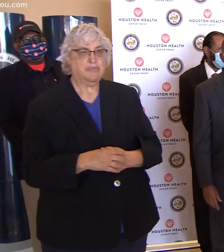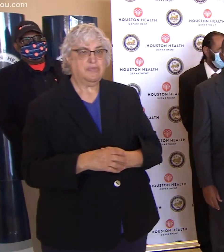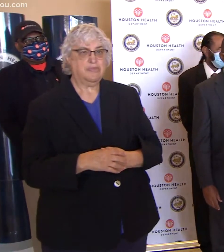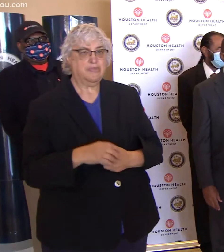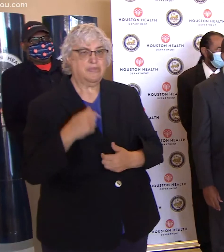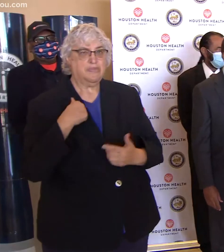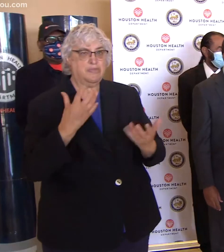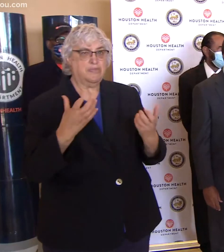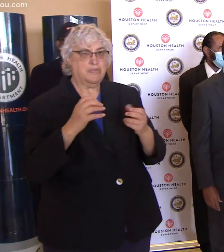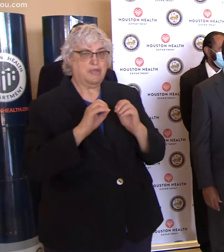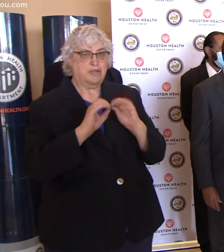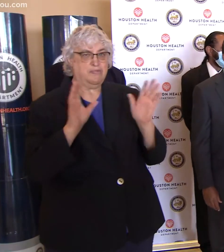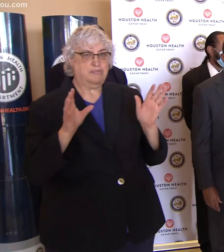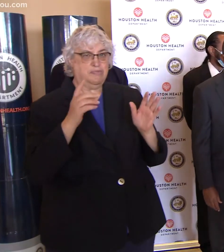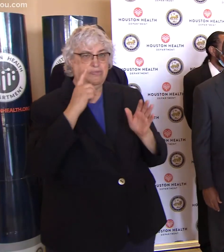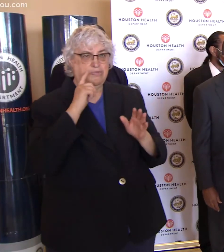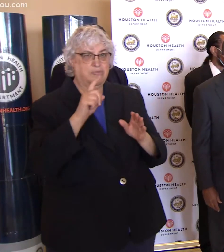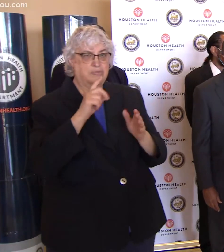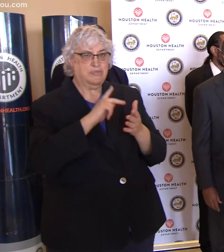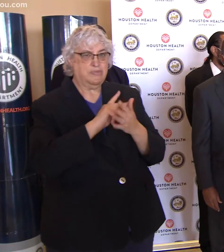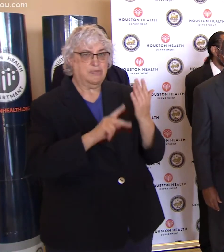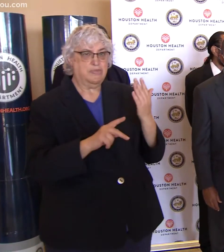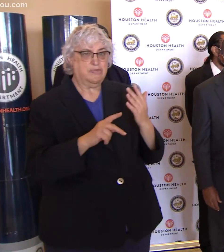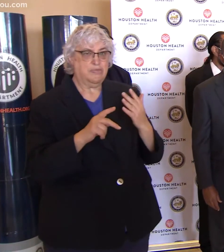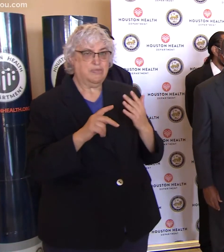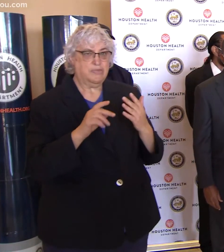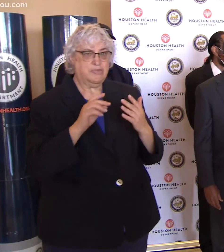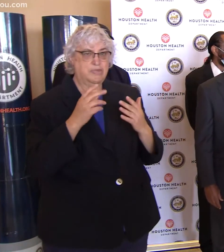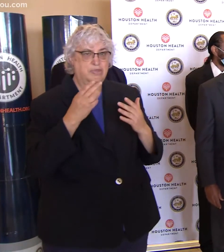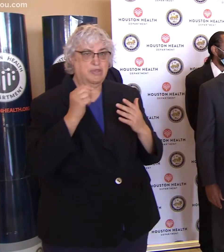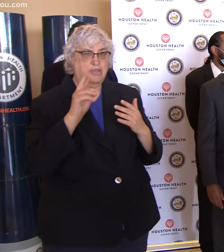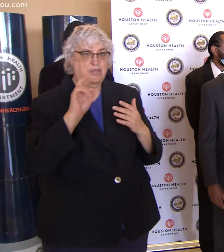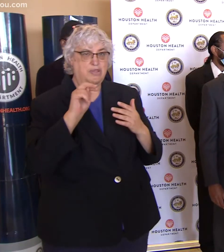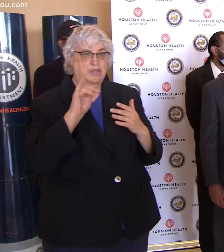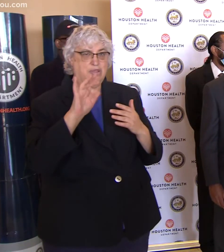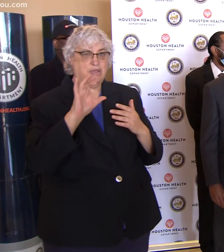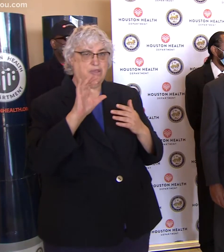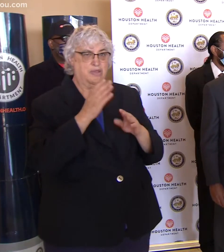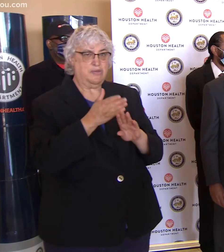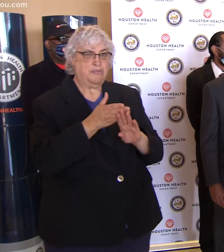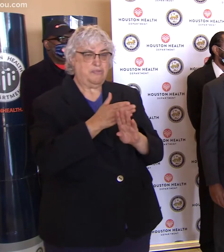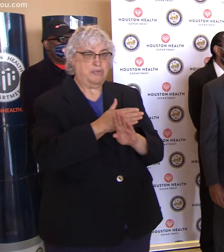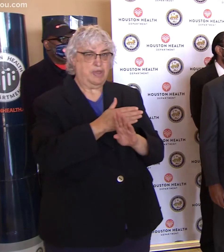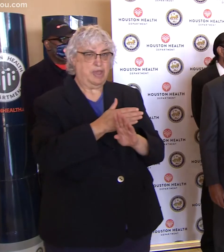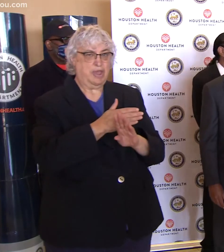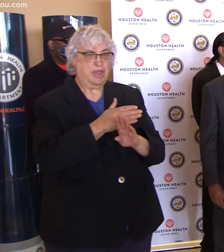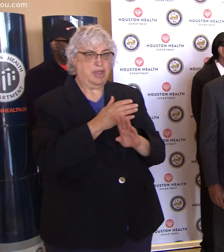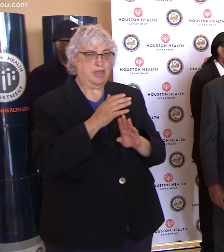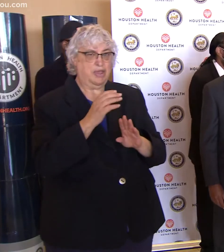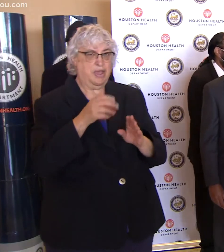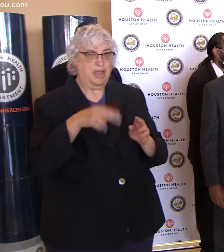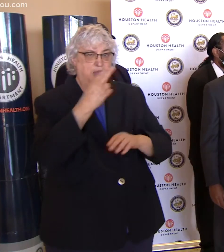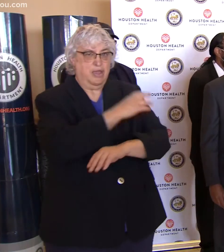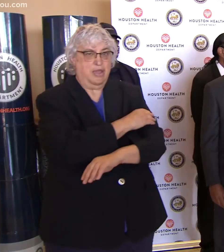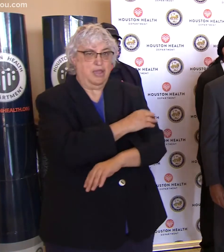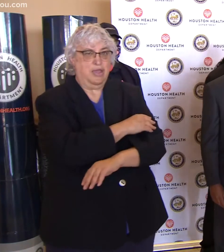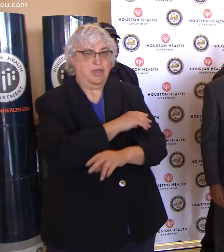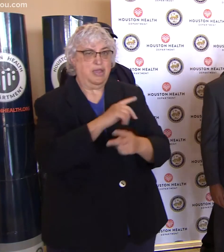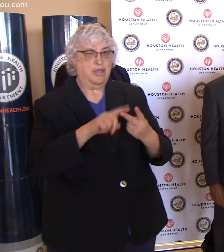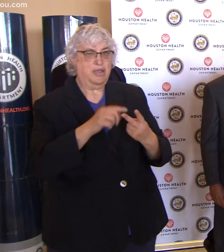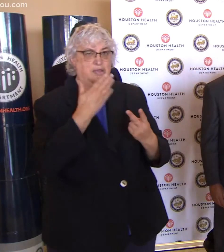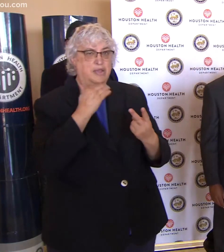to get a clarification for the population. Chronic diseases are not pre-existing conditions. High blood pressure alone,